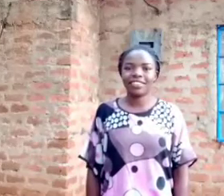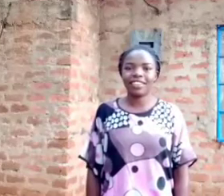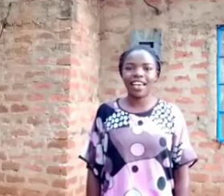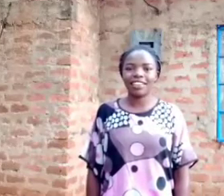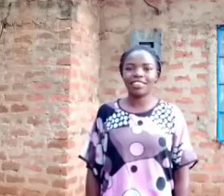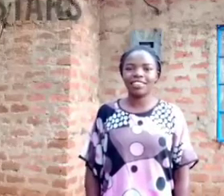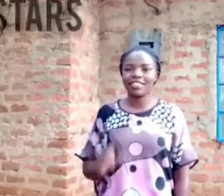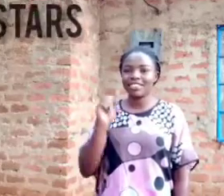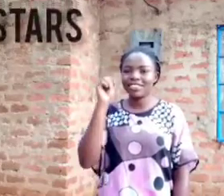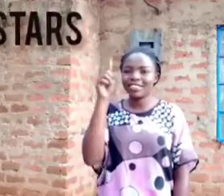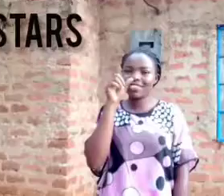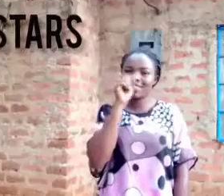Stars.